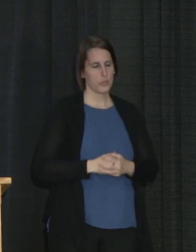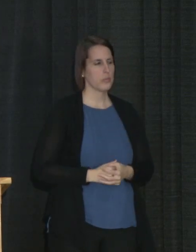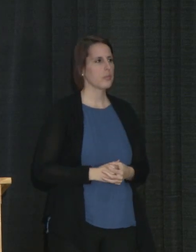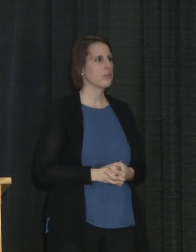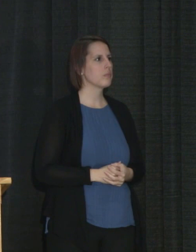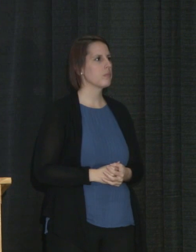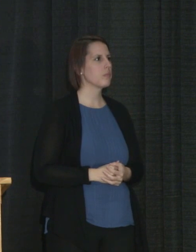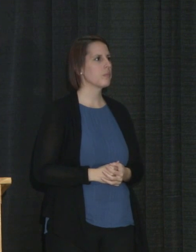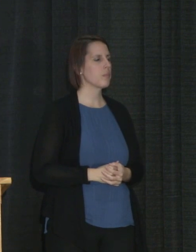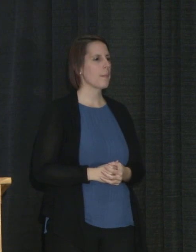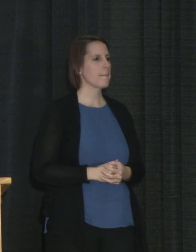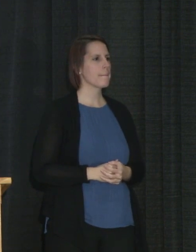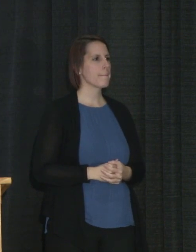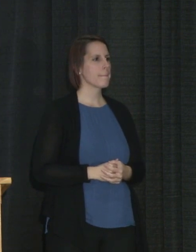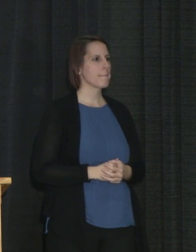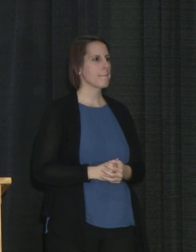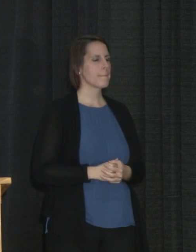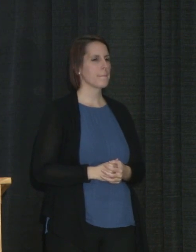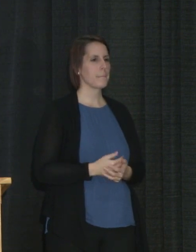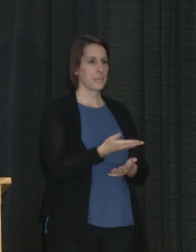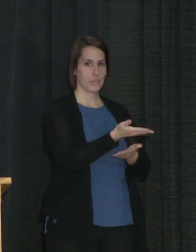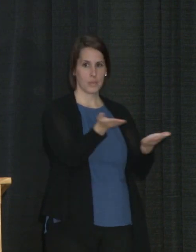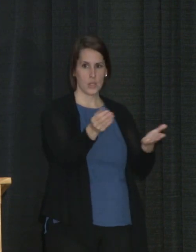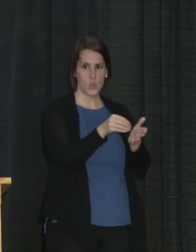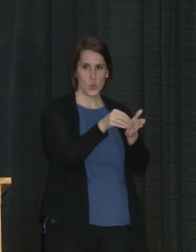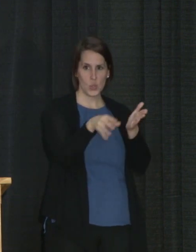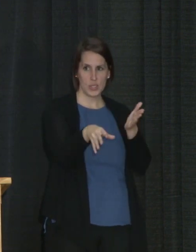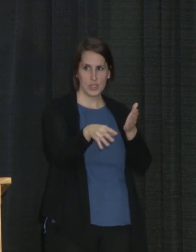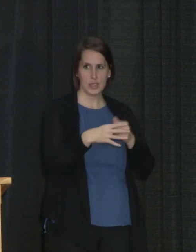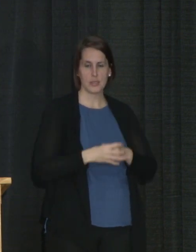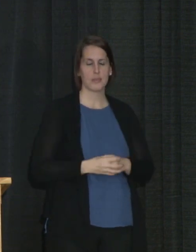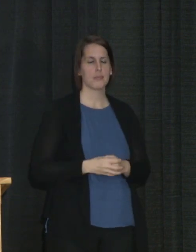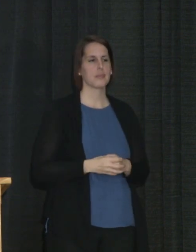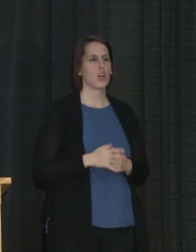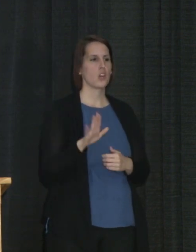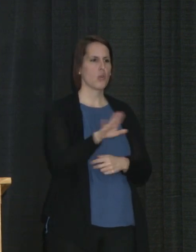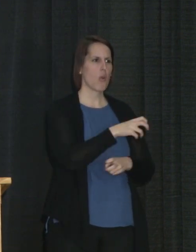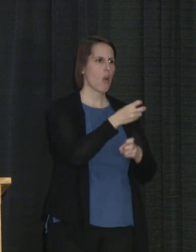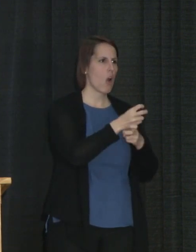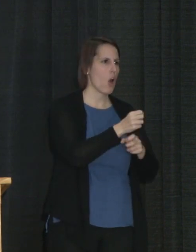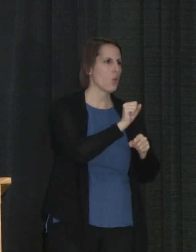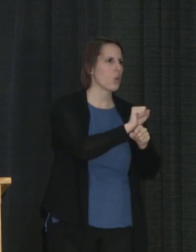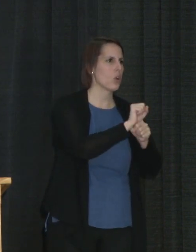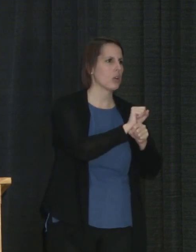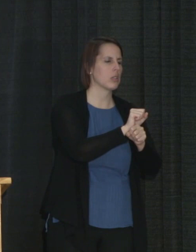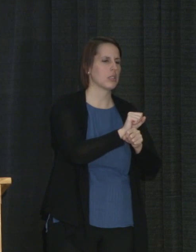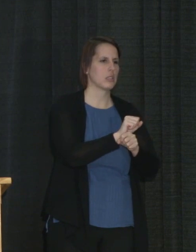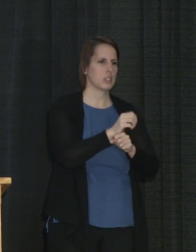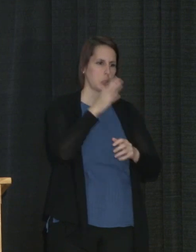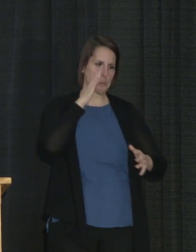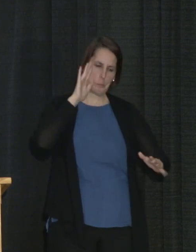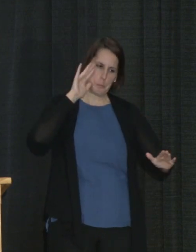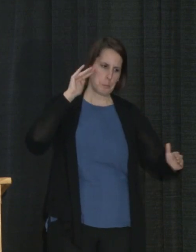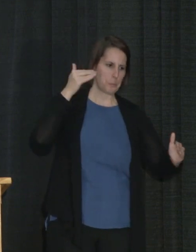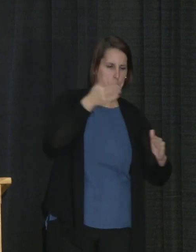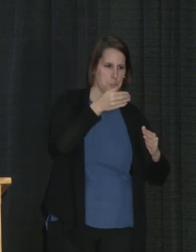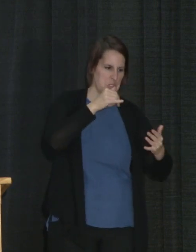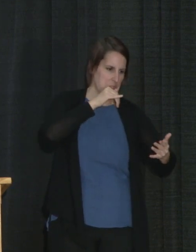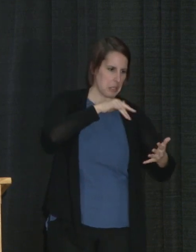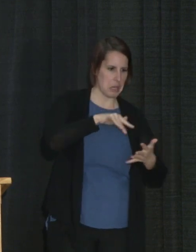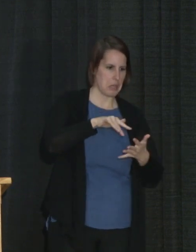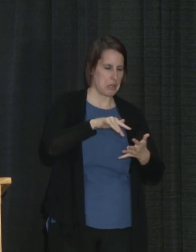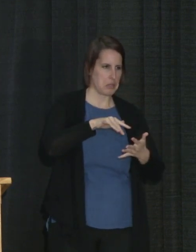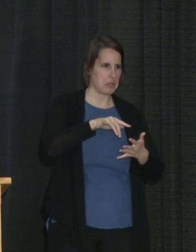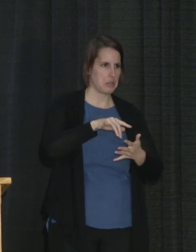Graduates, I want you to reflect on your hard work, your dedication to your studies, and the result